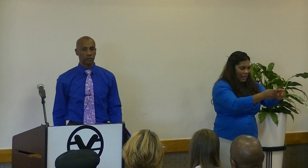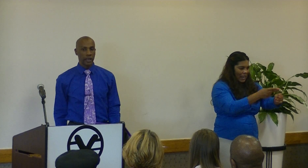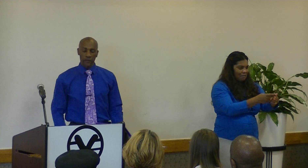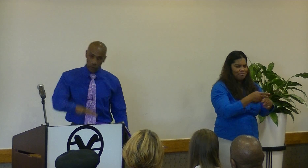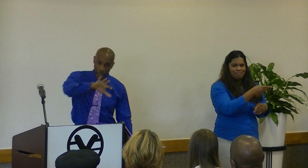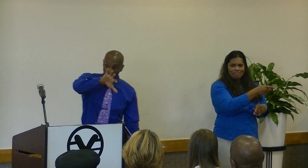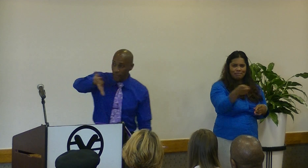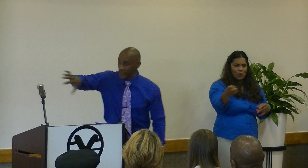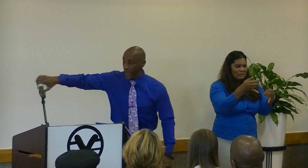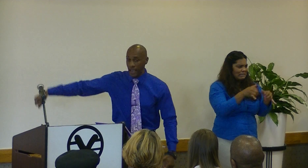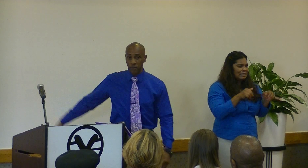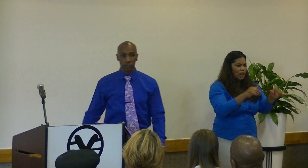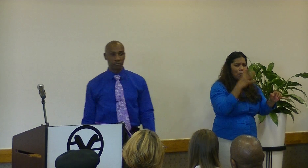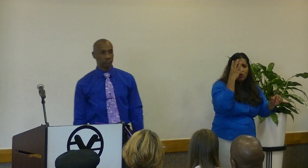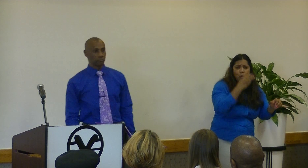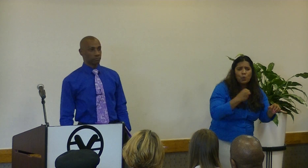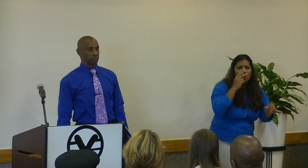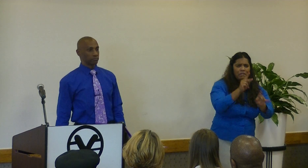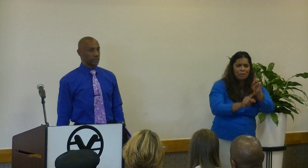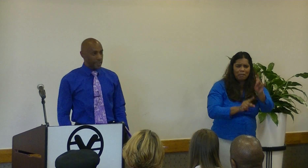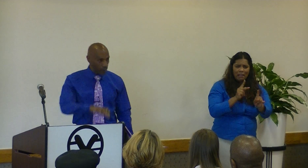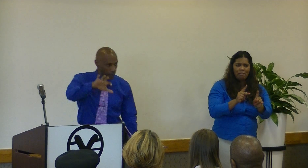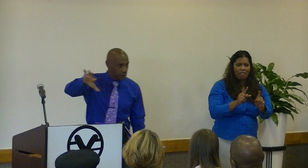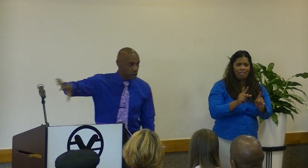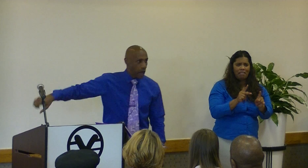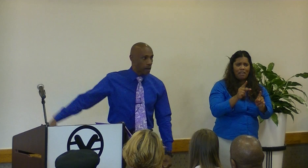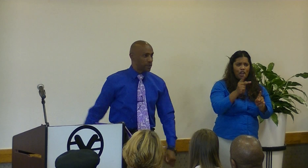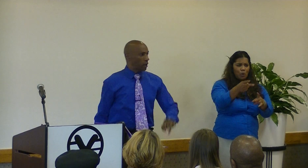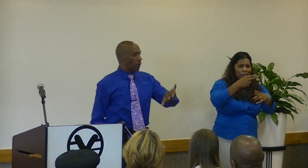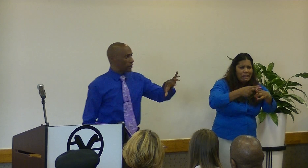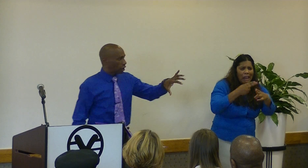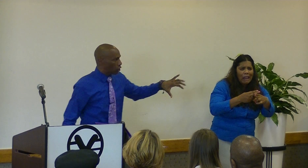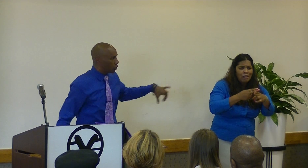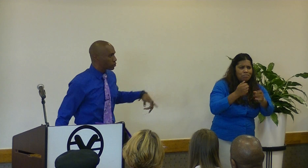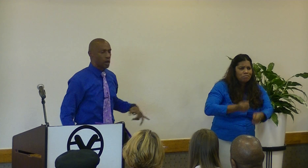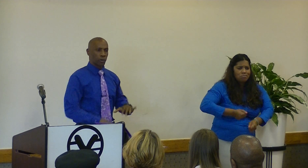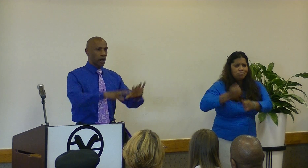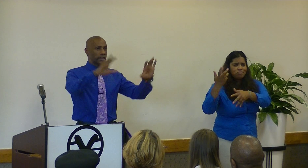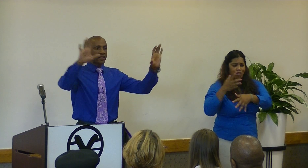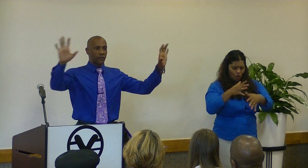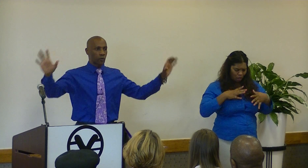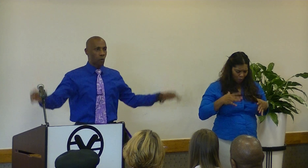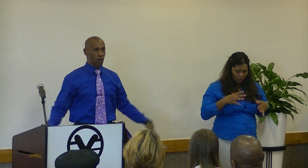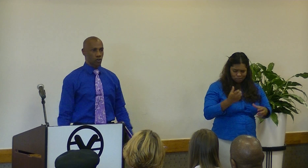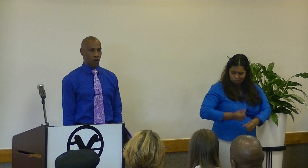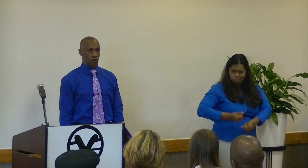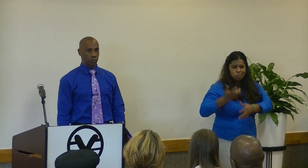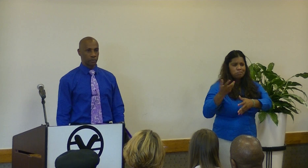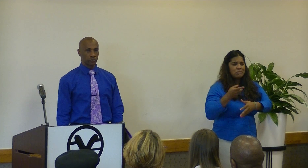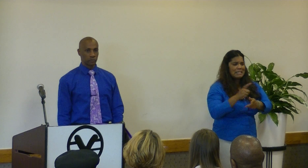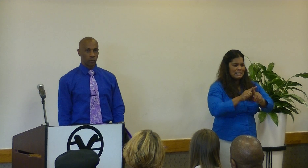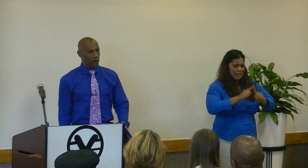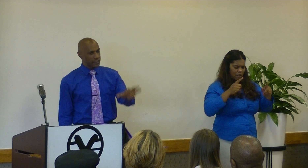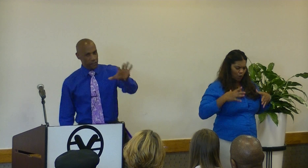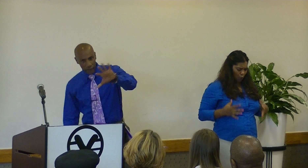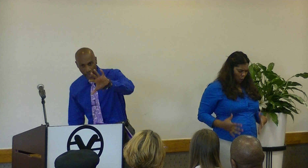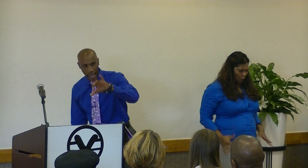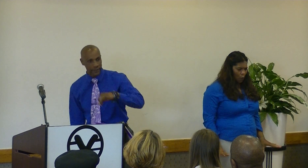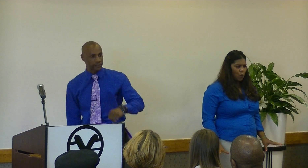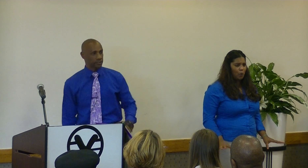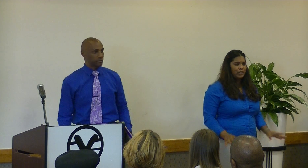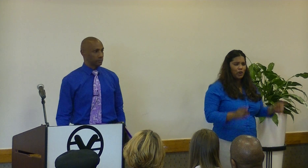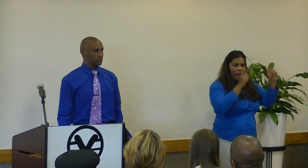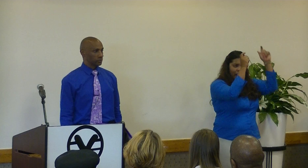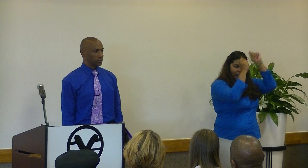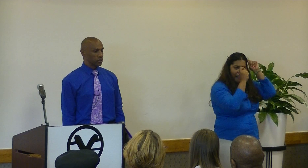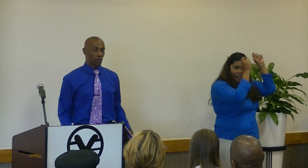are. If you take away the name, take away the job, take away the clothes, put on a different wardrobe, wear a different